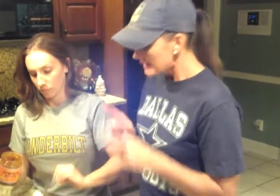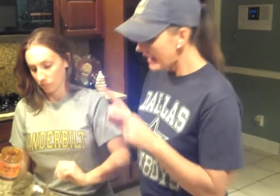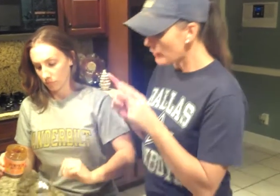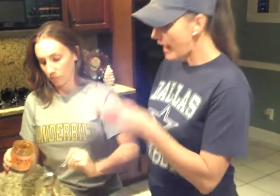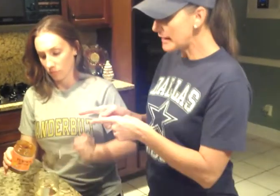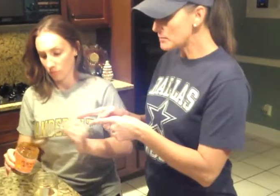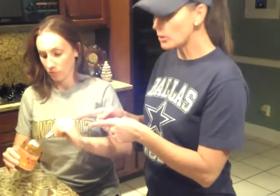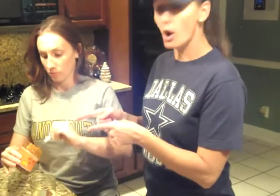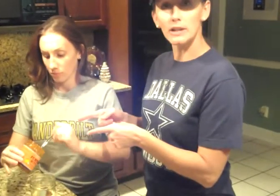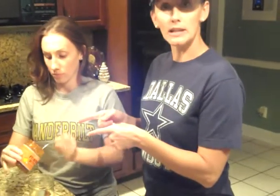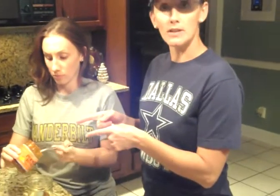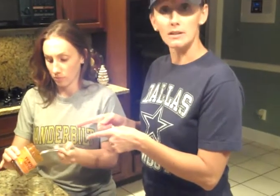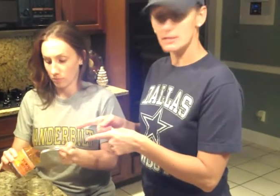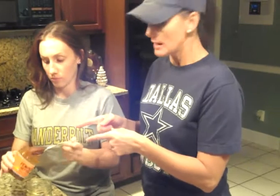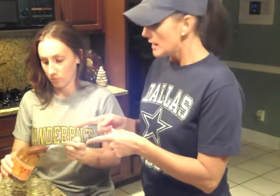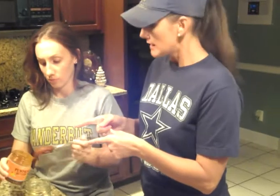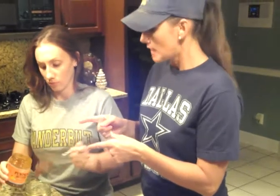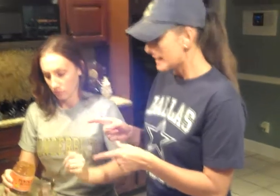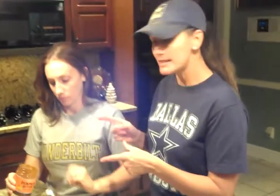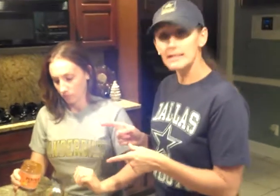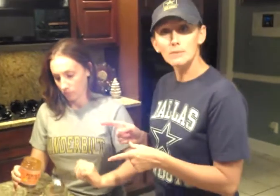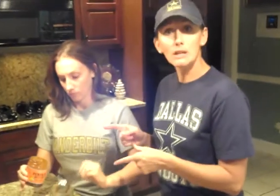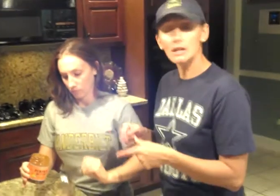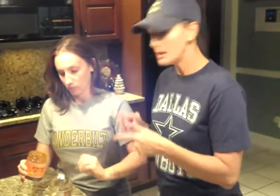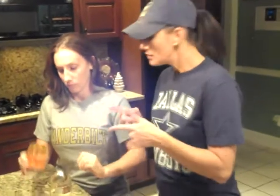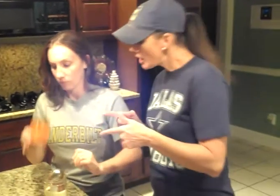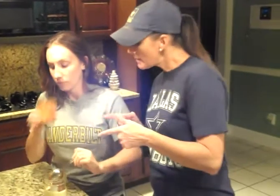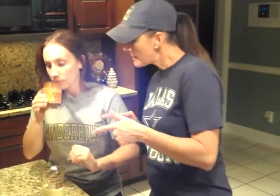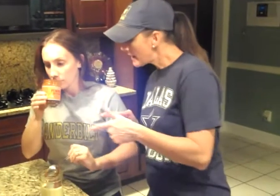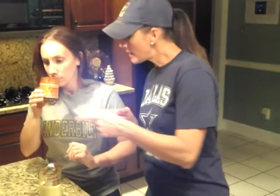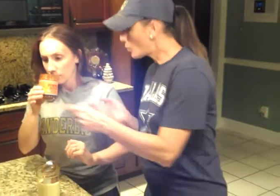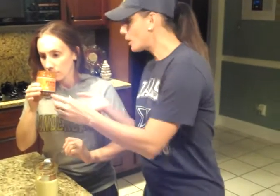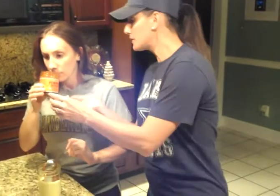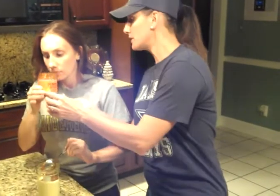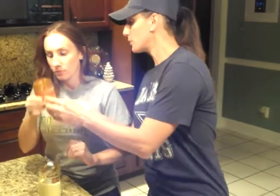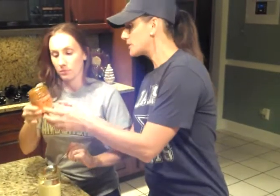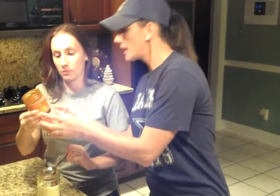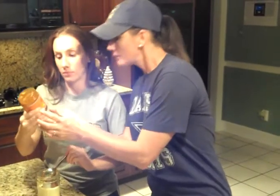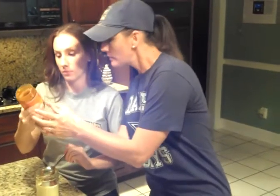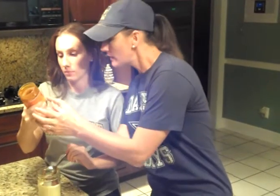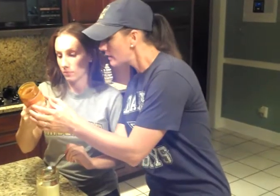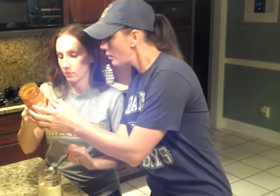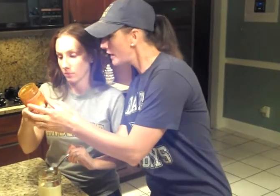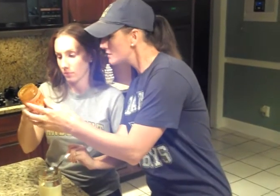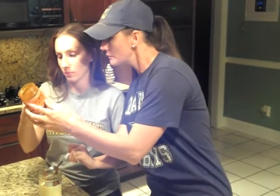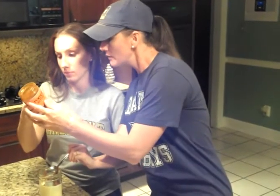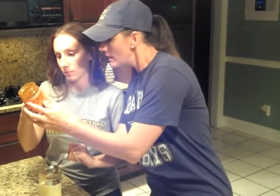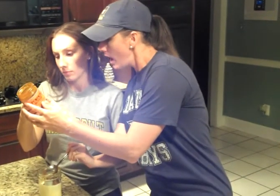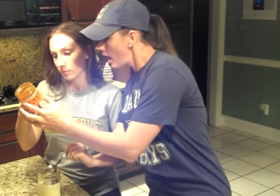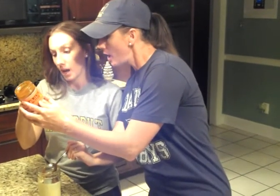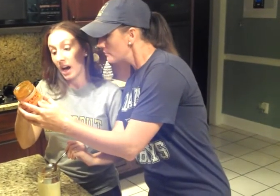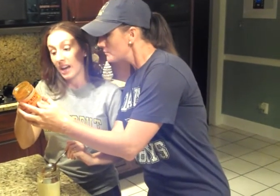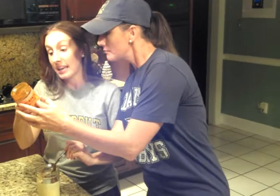Now, the items that are already in this is like cinnamon, nutmeg. What all is in there on the side? We've got all kinds of honey,